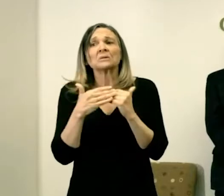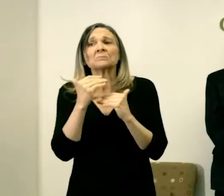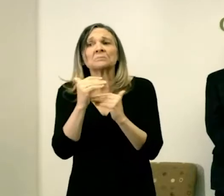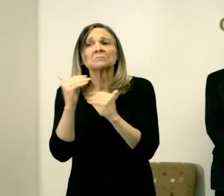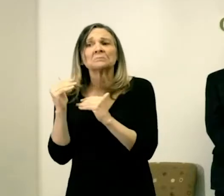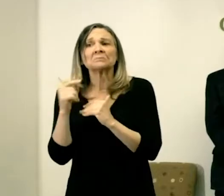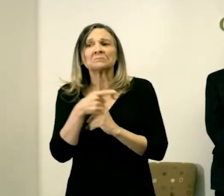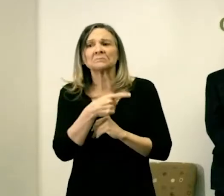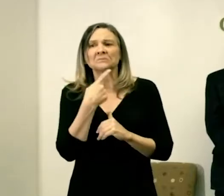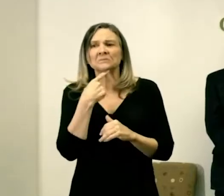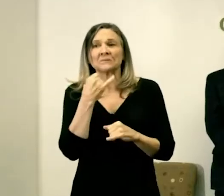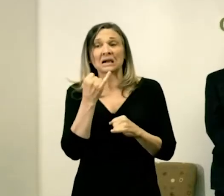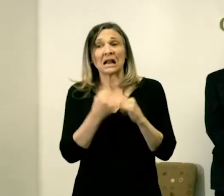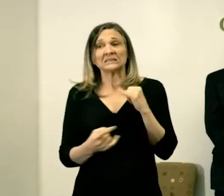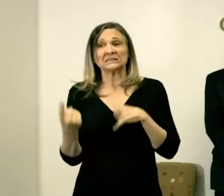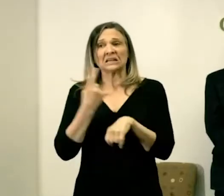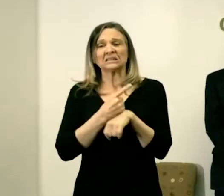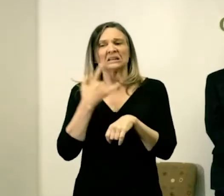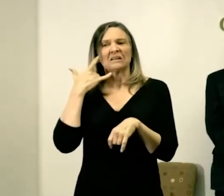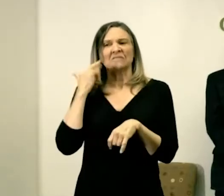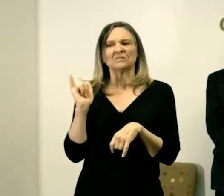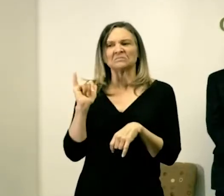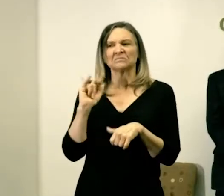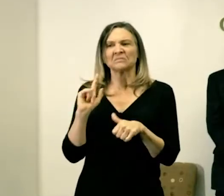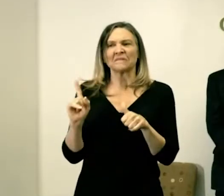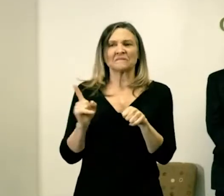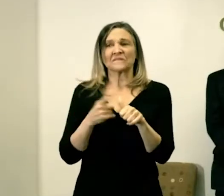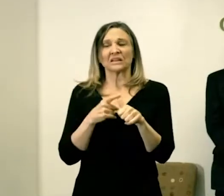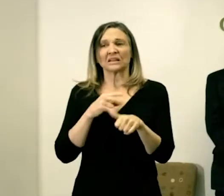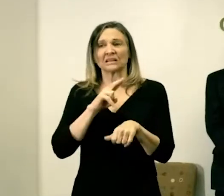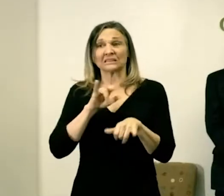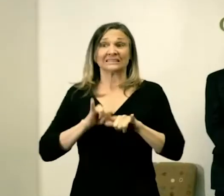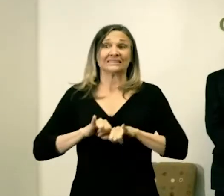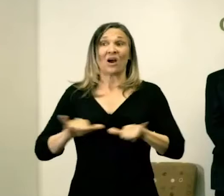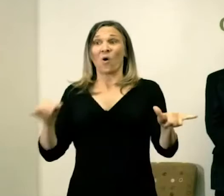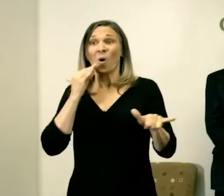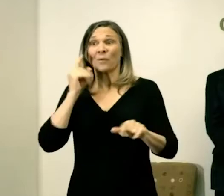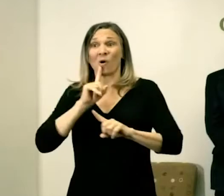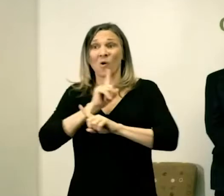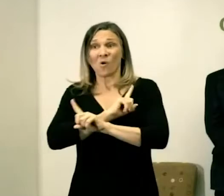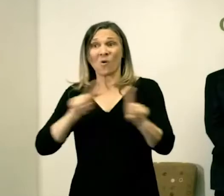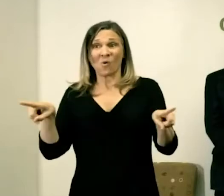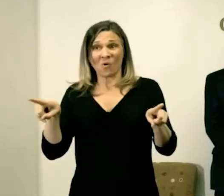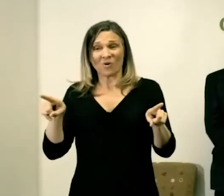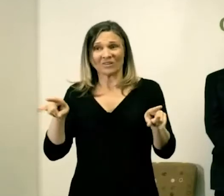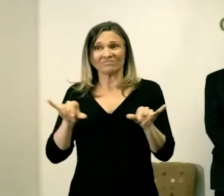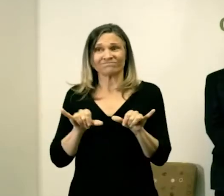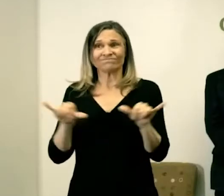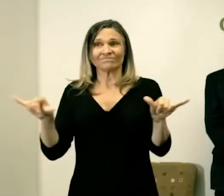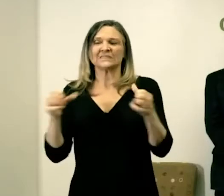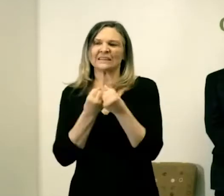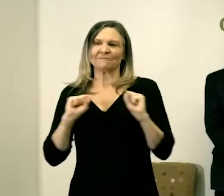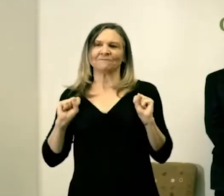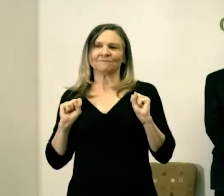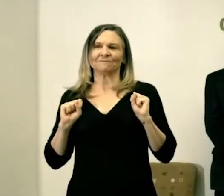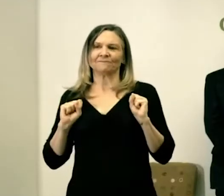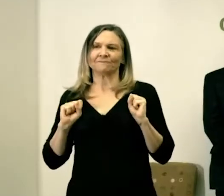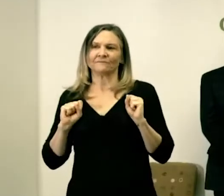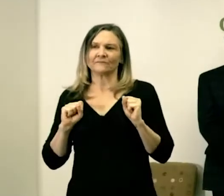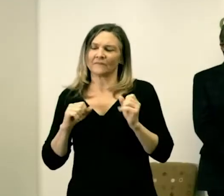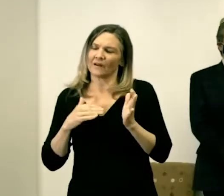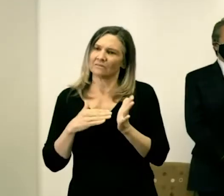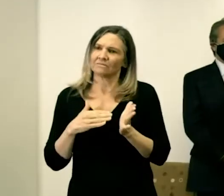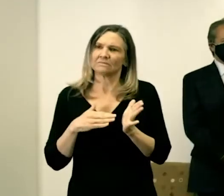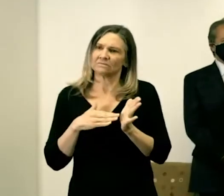day, California, because we were the first in the nation to do the stay-at-home order, saved thousands and thousands of lives. And that's